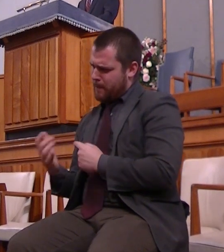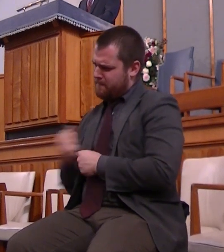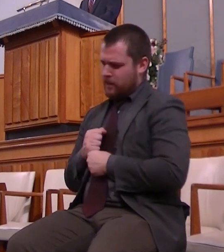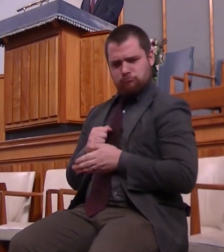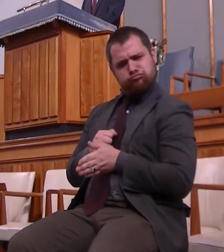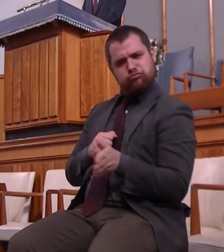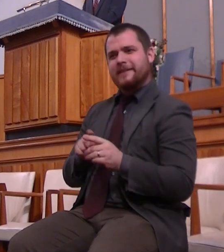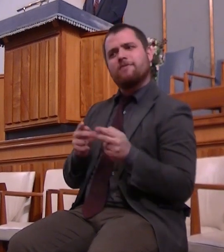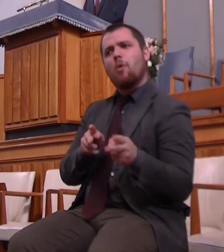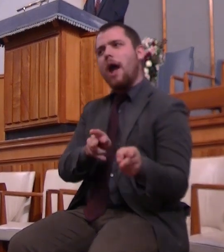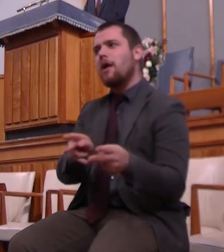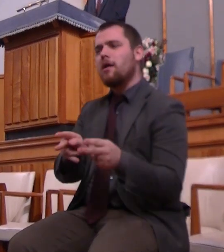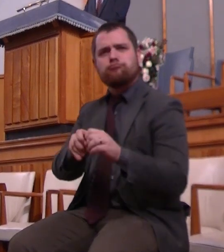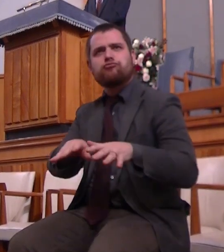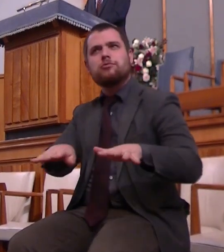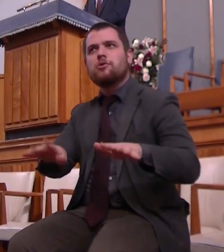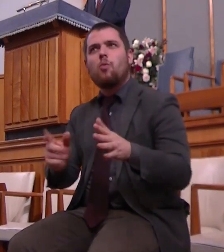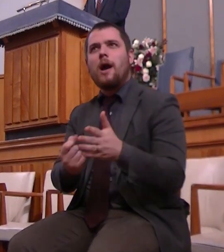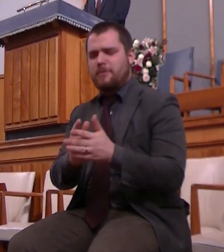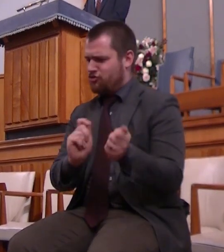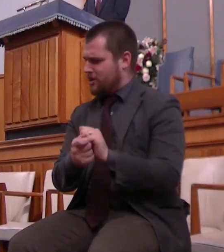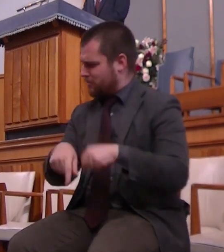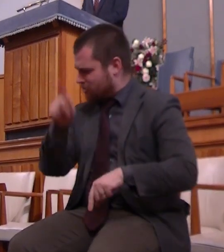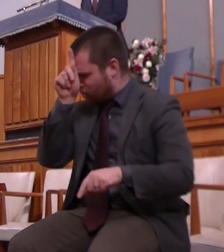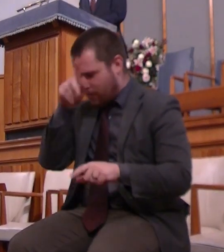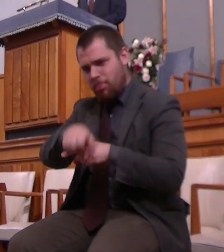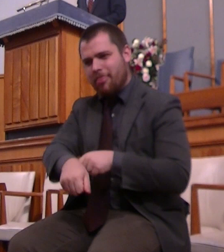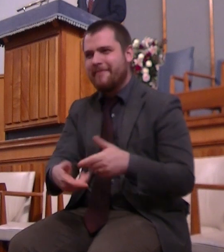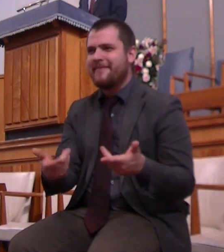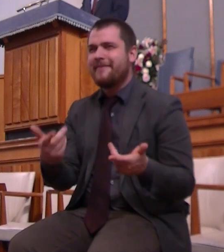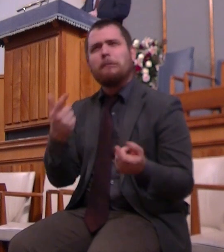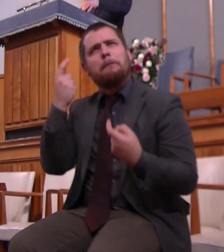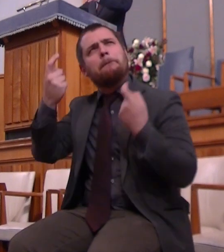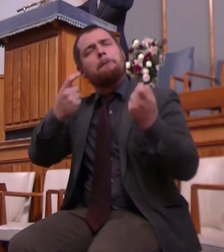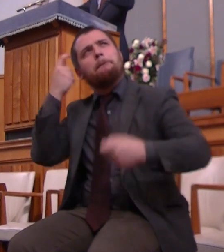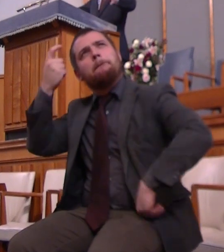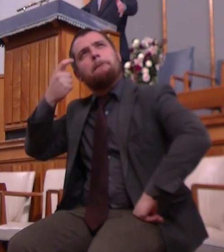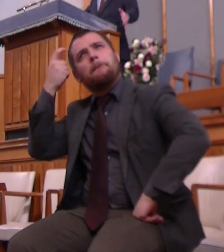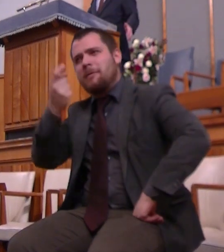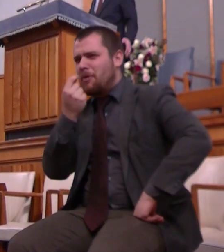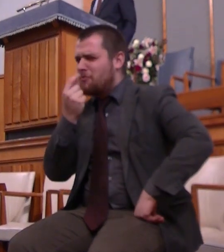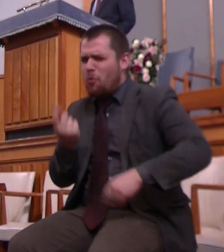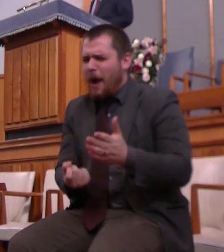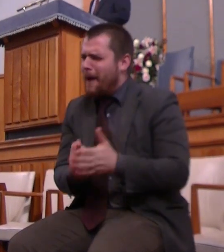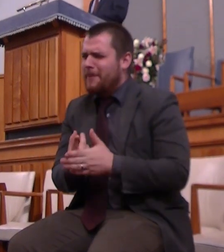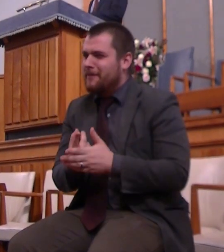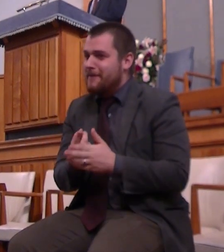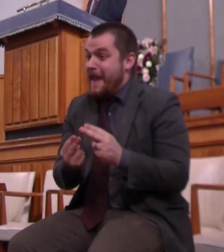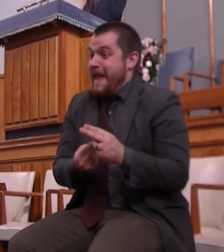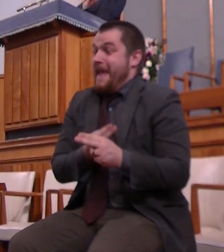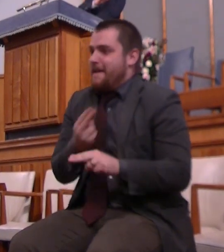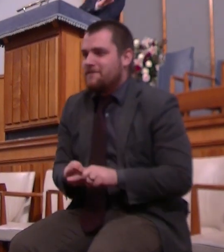had, the result of the war had been quite different? Well, we can speculate at a superficial level on a few